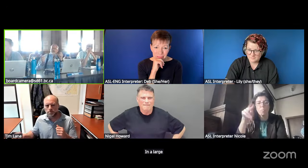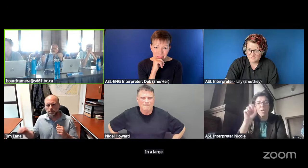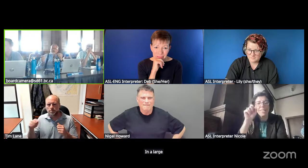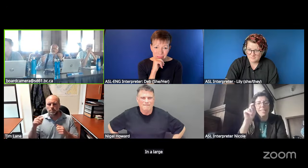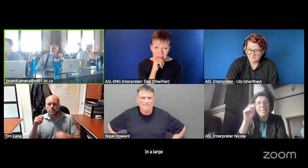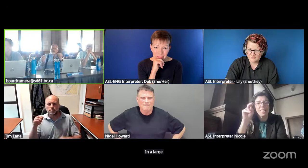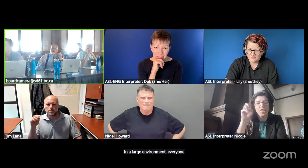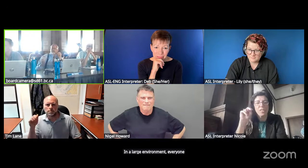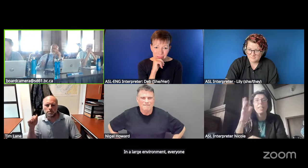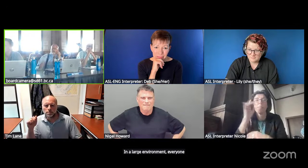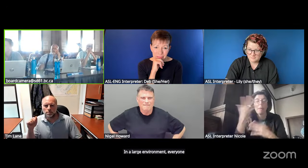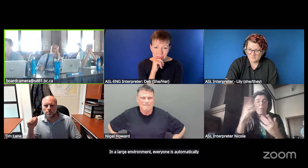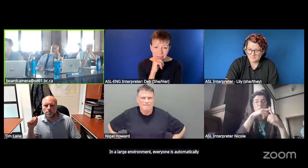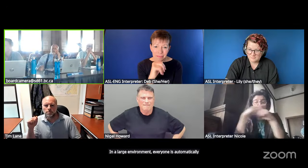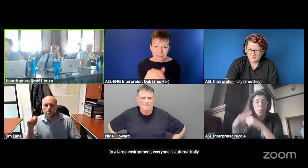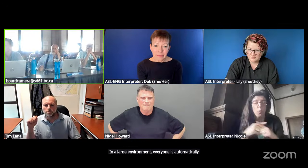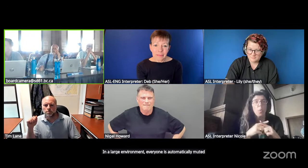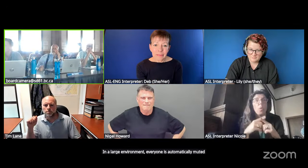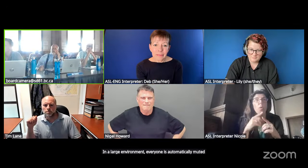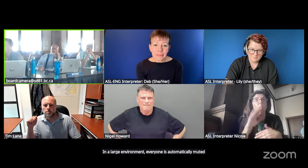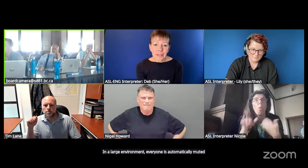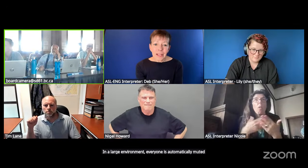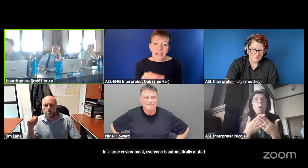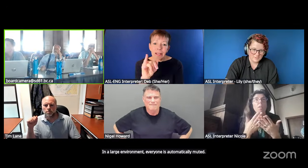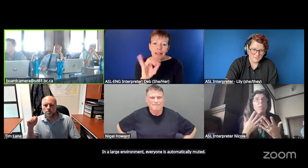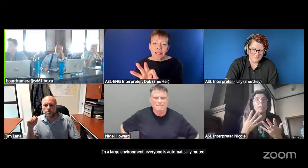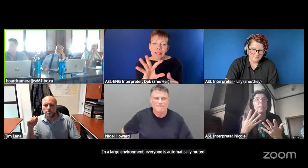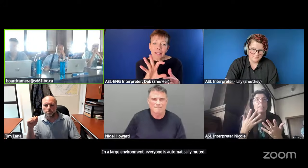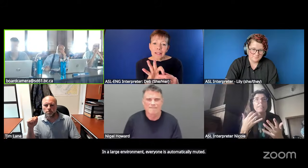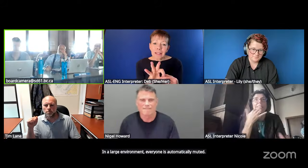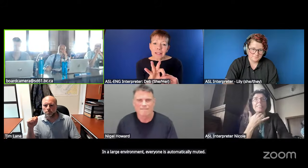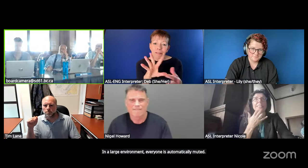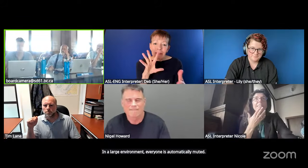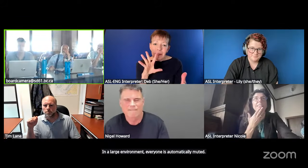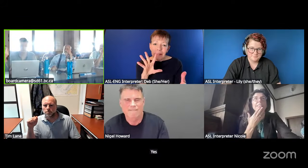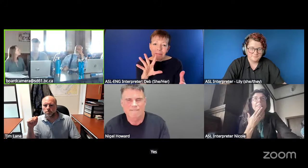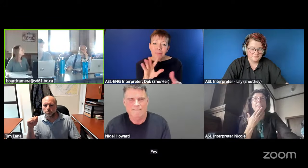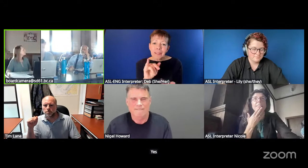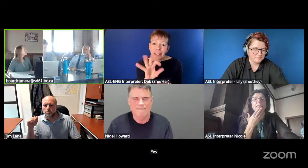everyone is automatically muted from the other. Yes. Same.